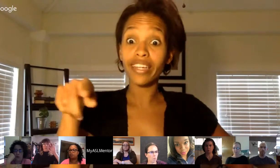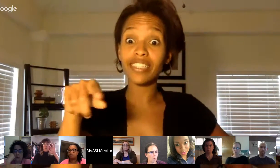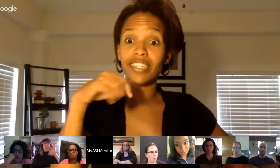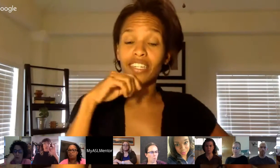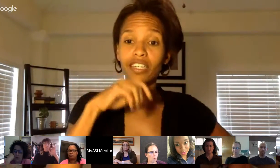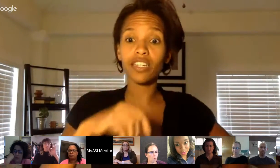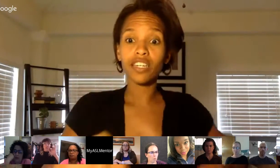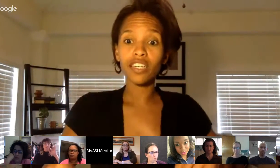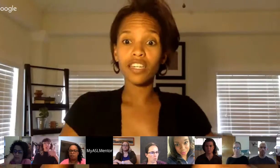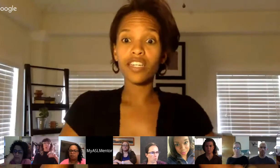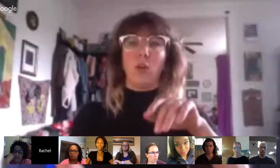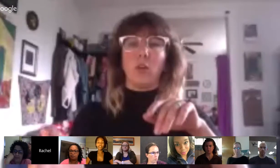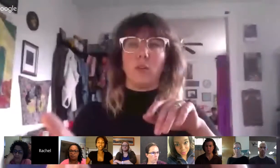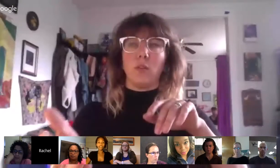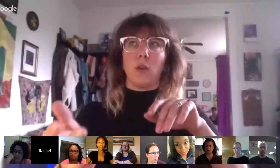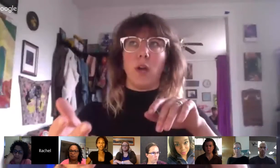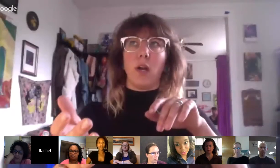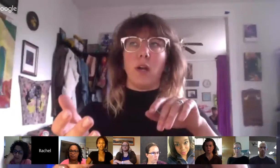Yes.